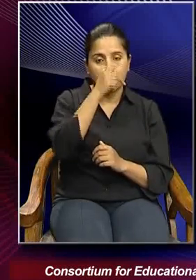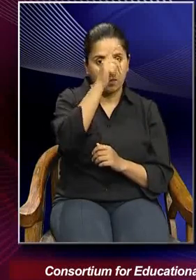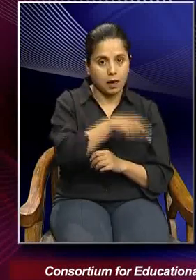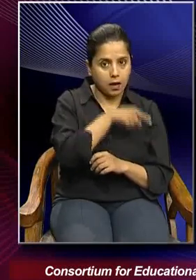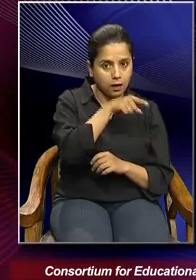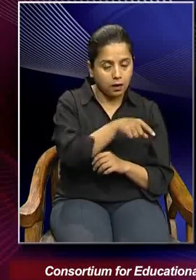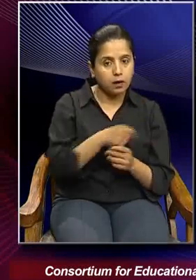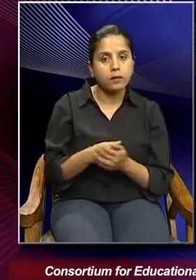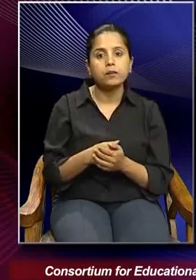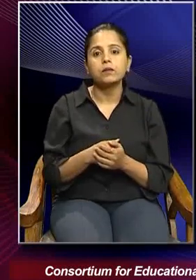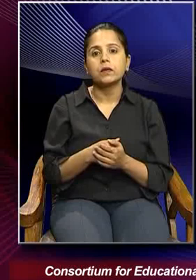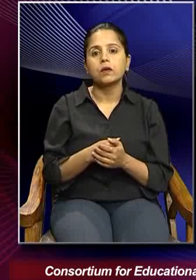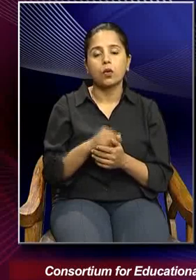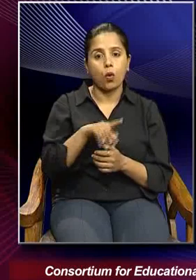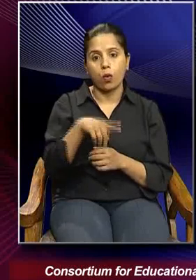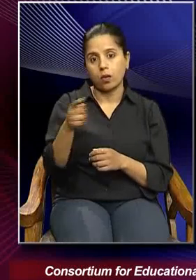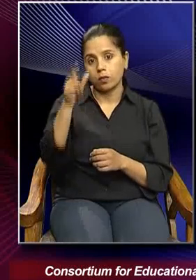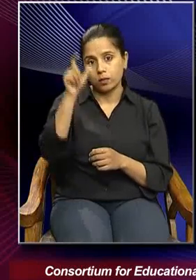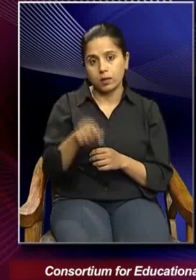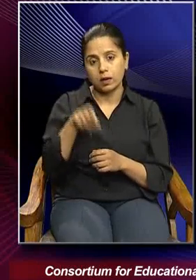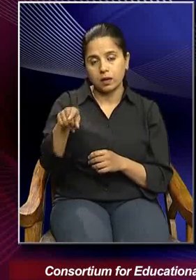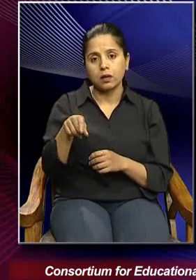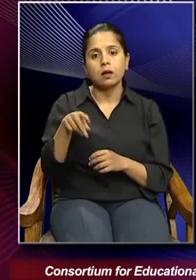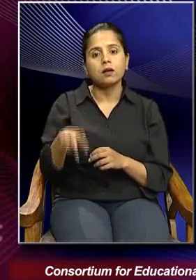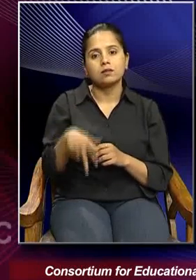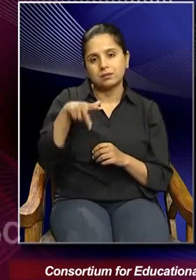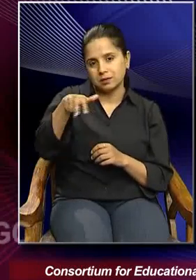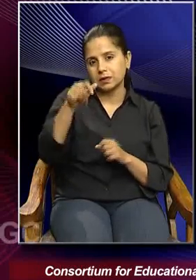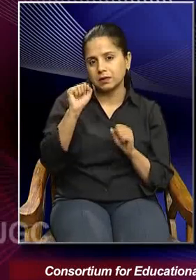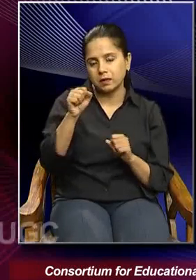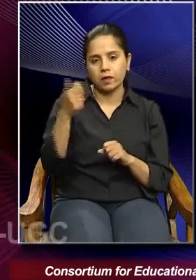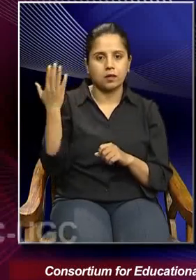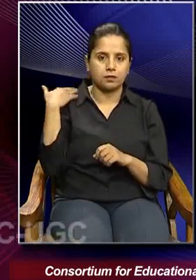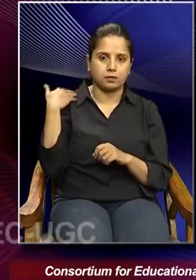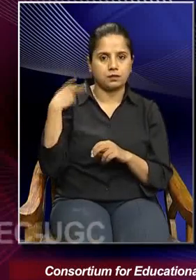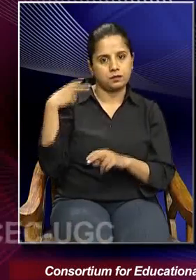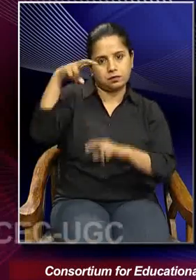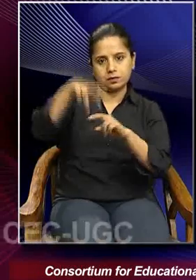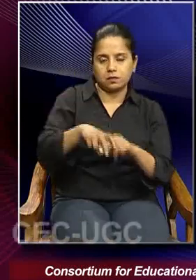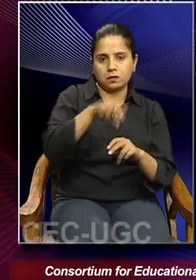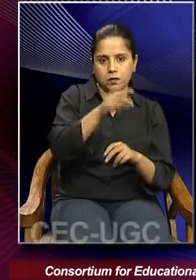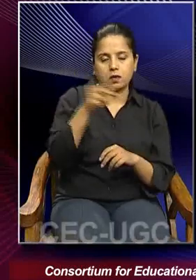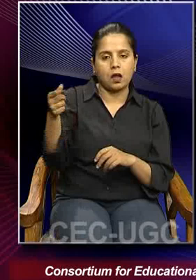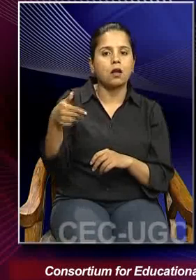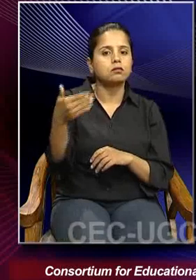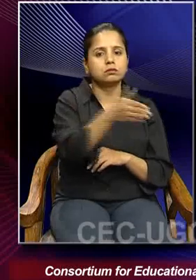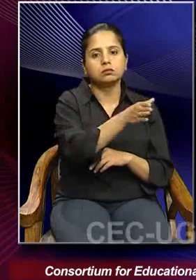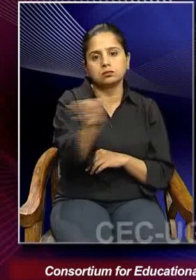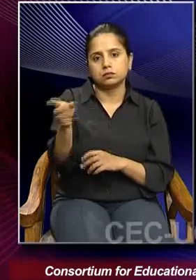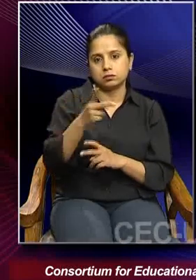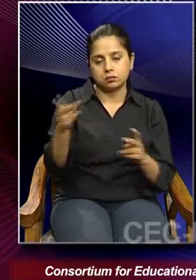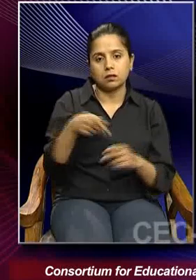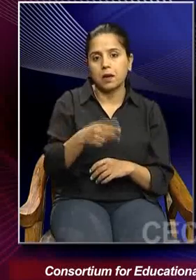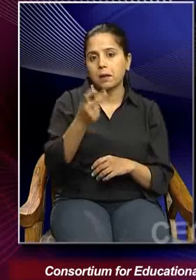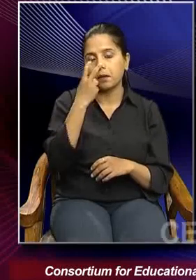the lame man who sits on the shoulder of the blind man, he points out the way, and the